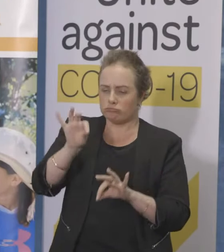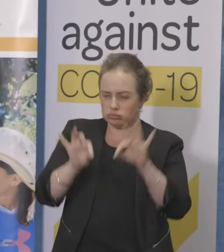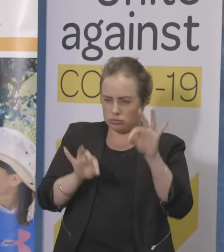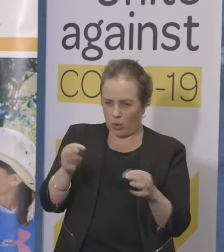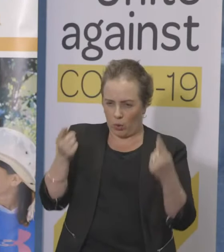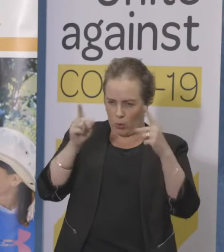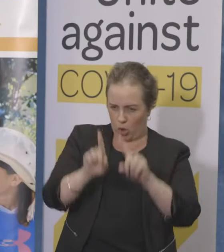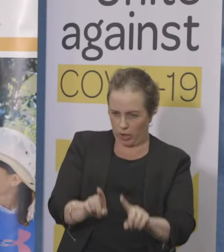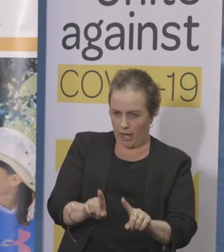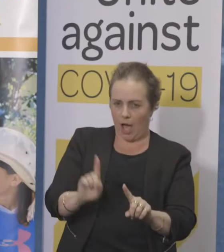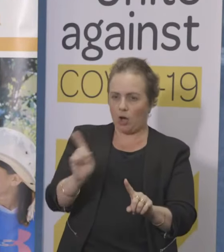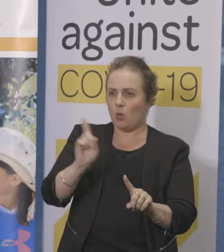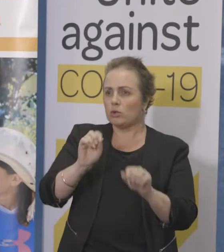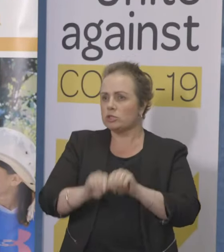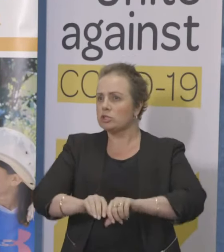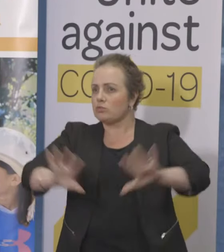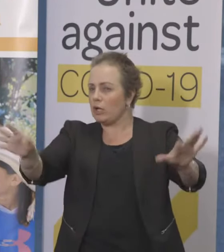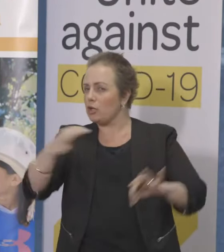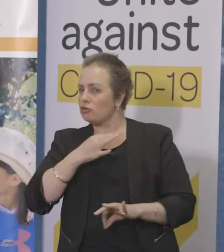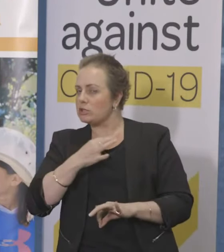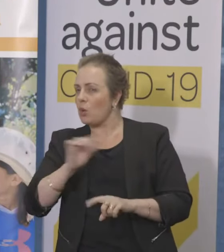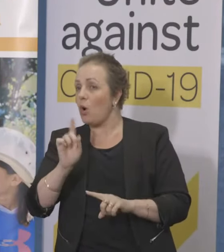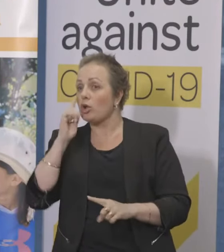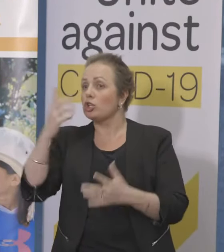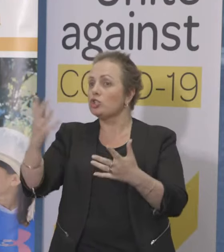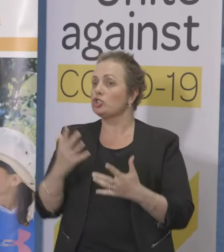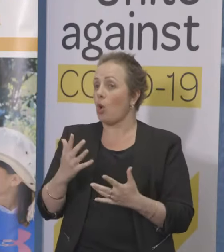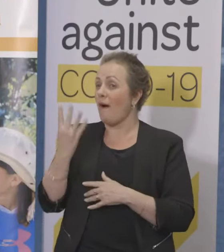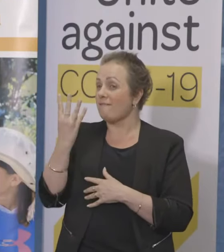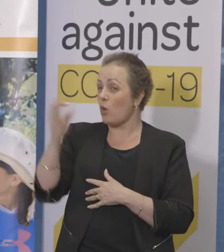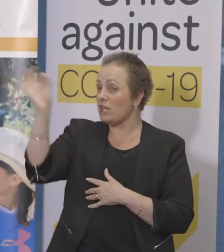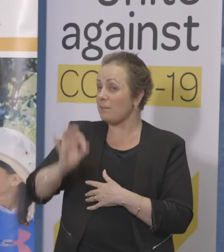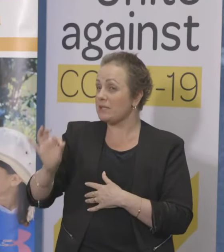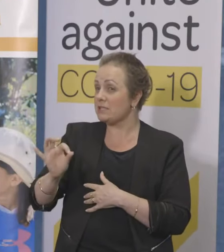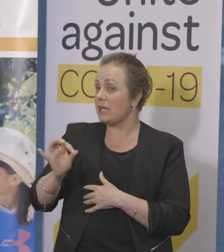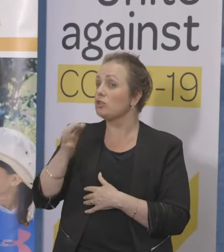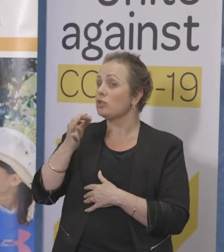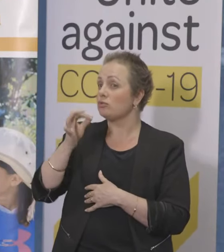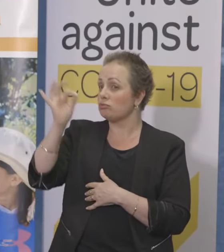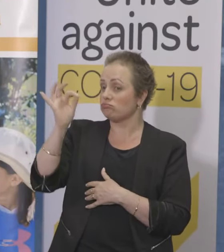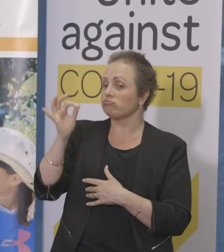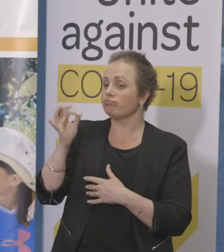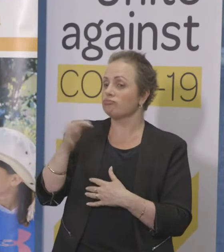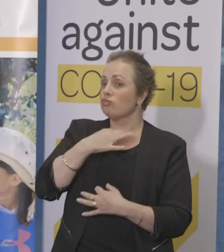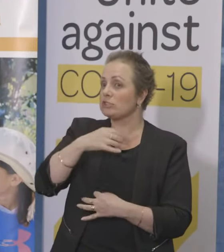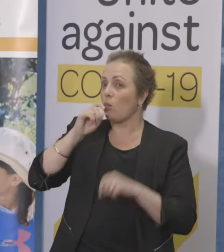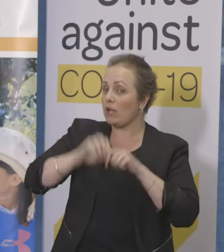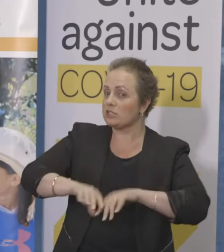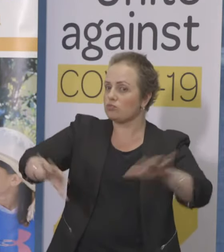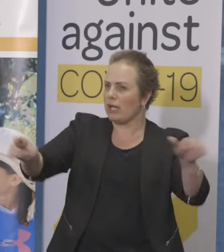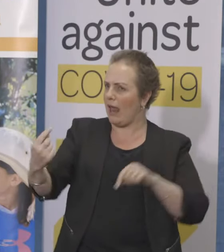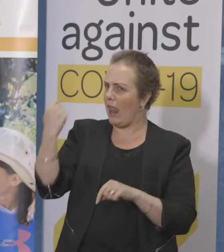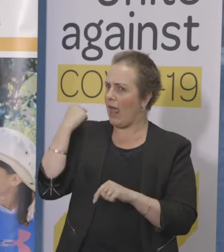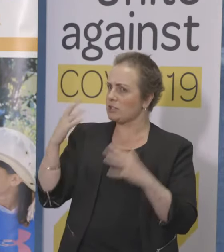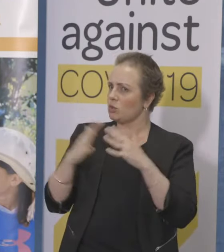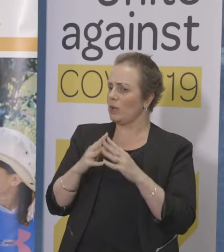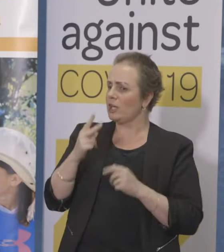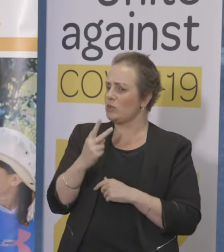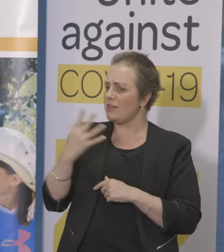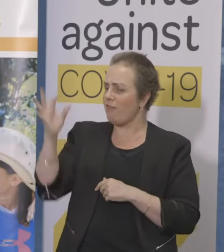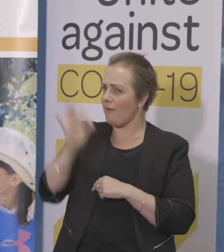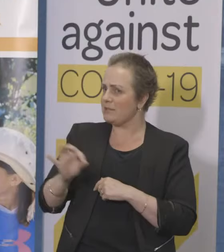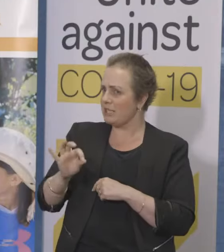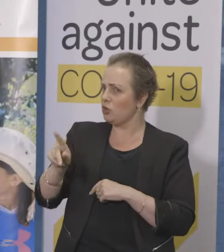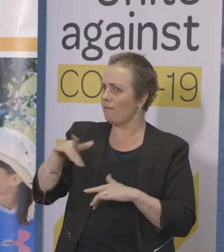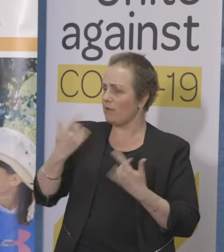a case elsewhere in the North Island is as high as 40%. I think last week you gave a figure of 25. How do you reconcile those two? Have you